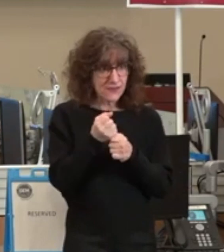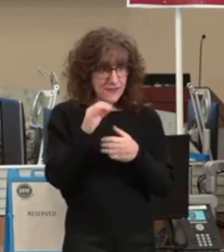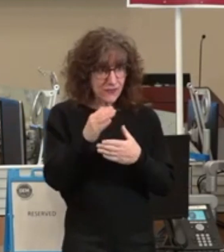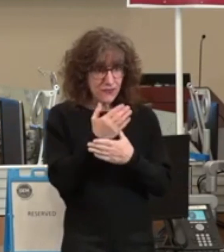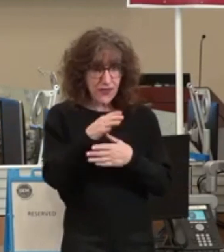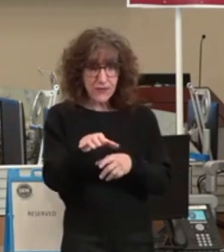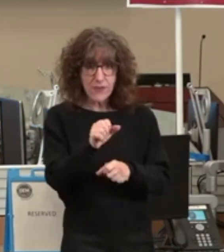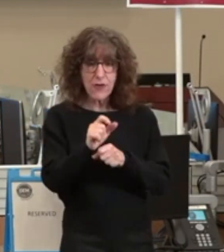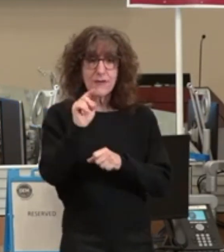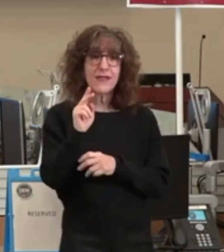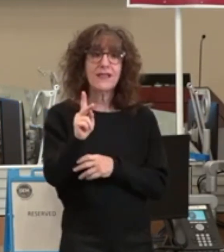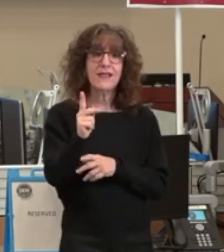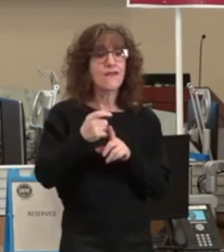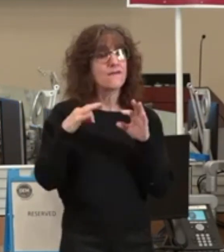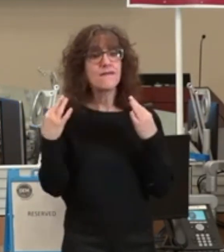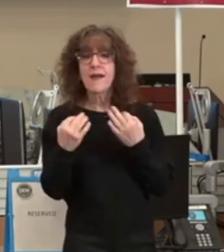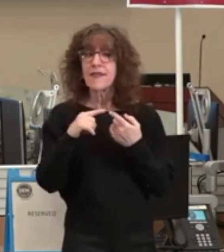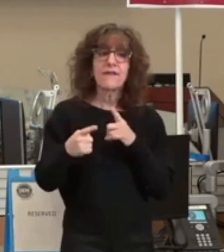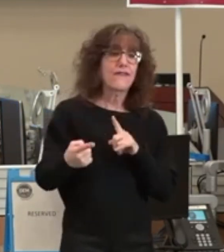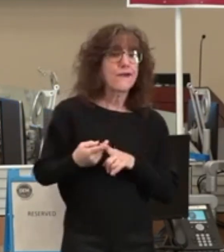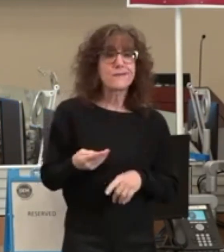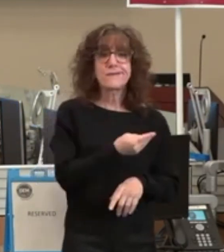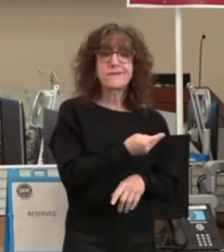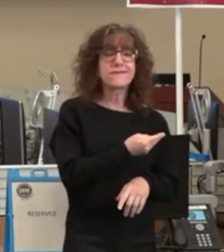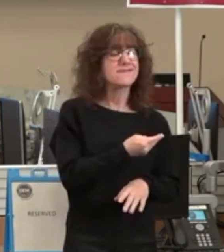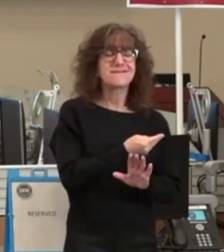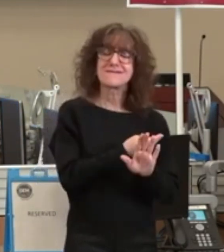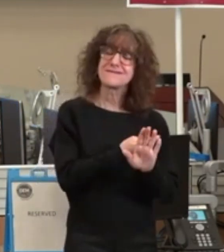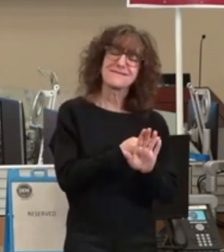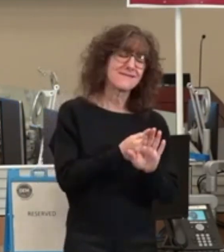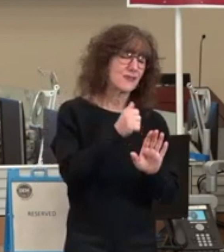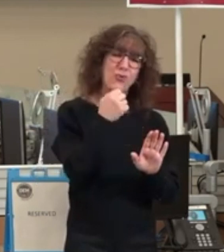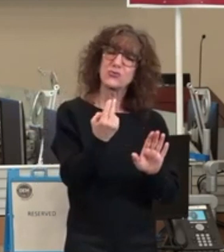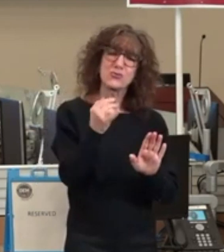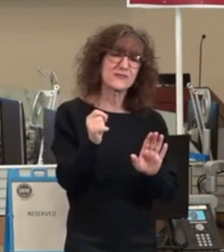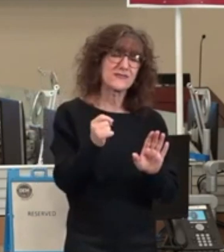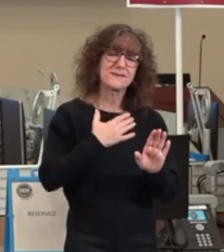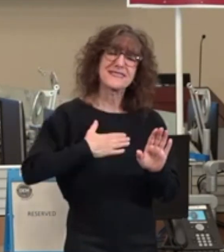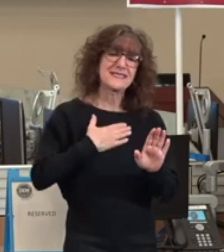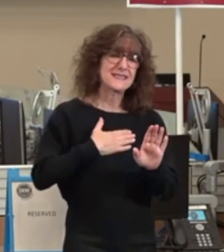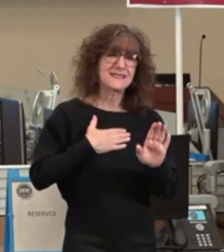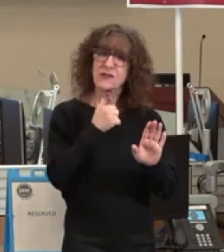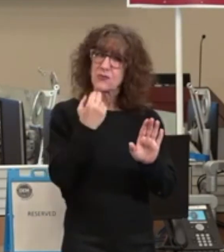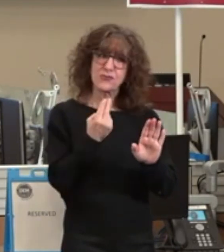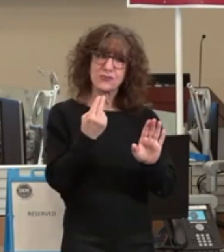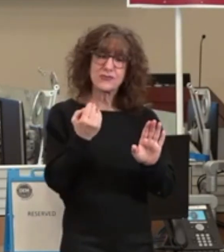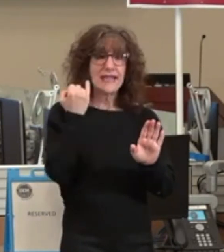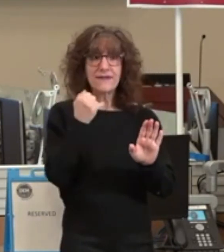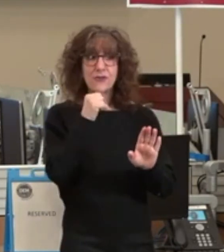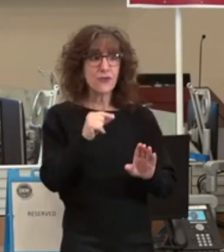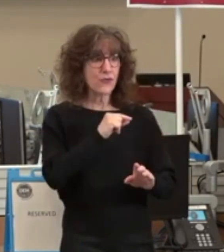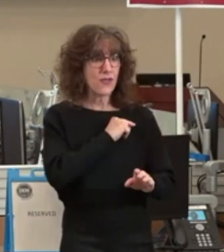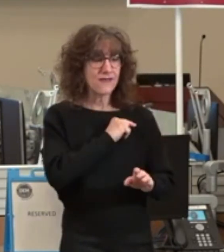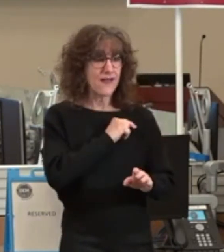shared appointment link from a family member or a friend, please do not utilize the link to schedule an appointment. If you are not